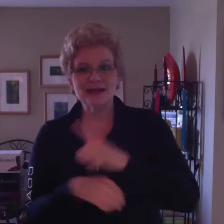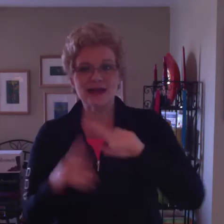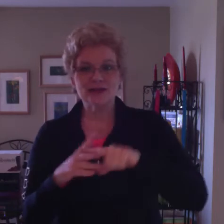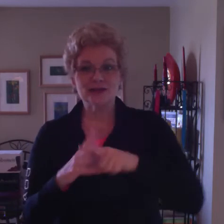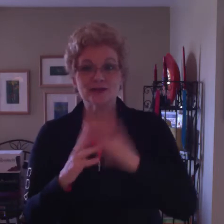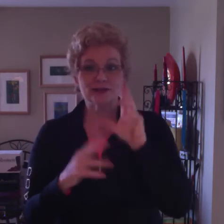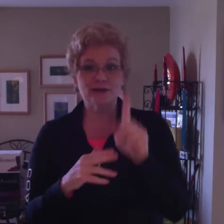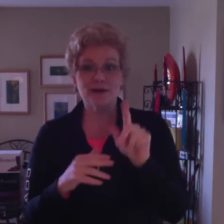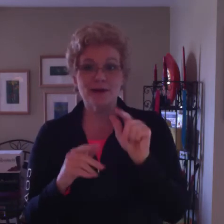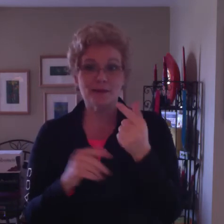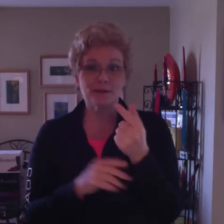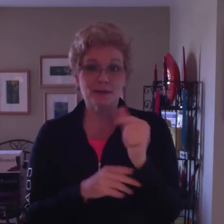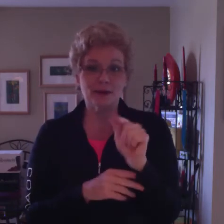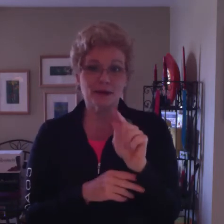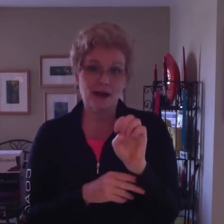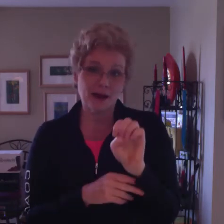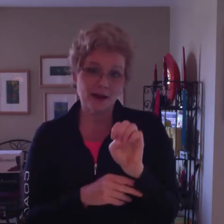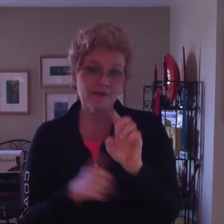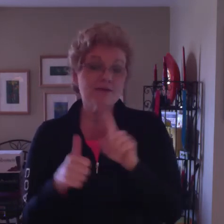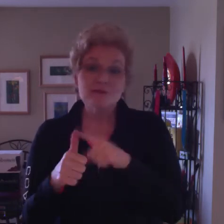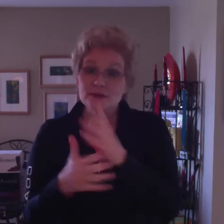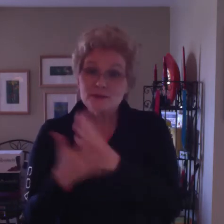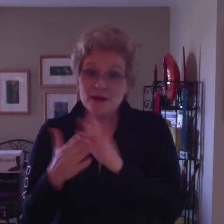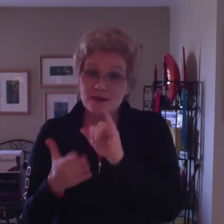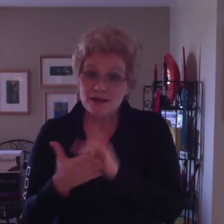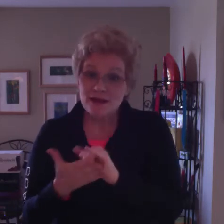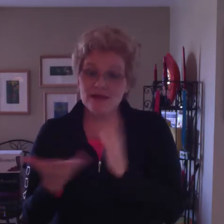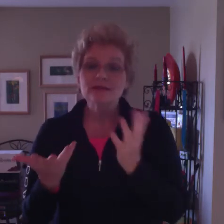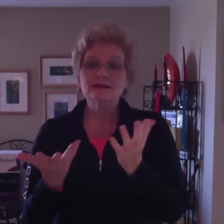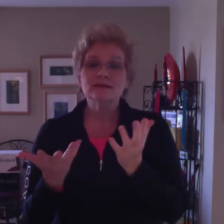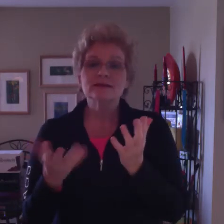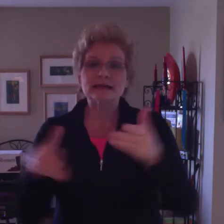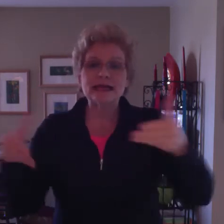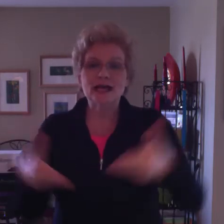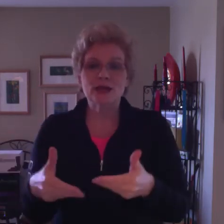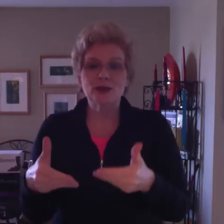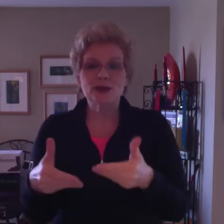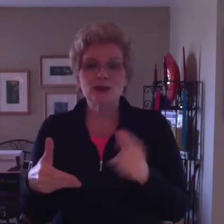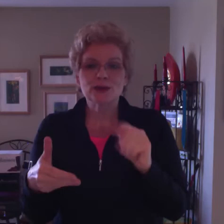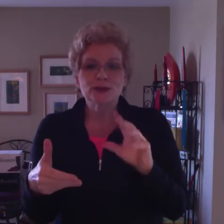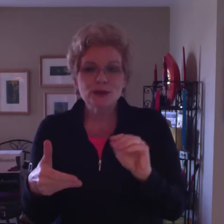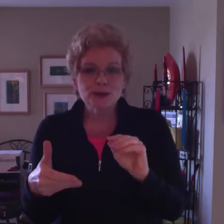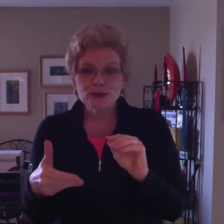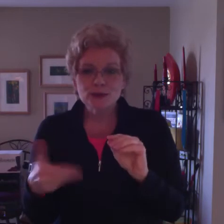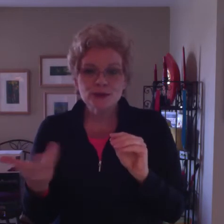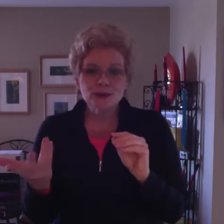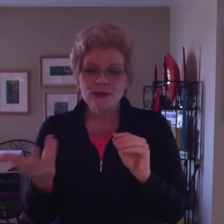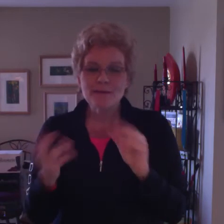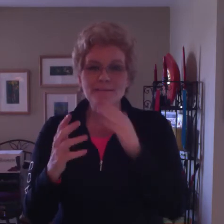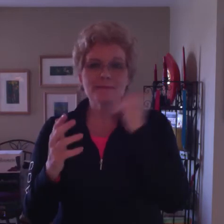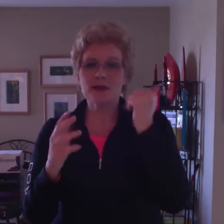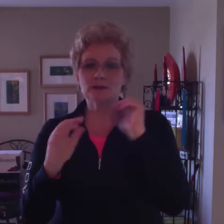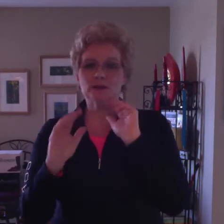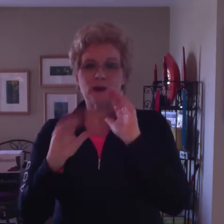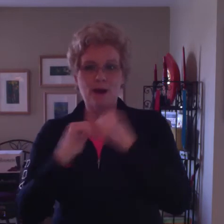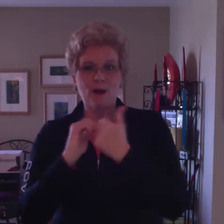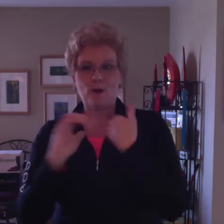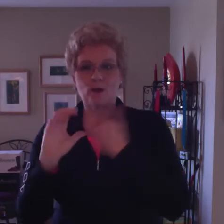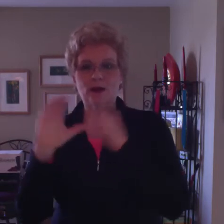part of getting into the 7-day startup guide is introducing you to how we communicate in this business. And while